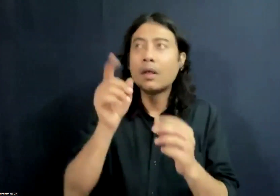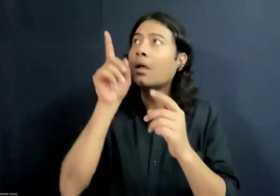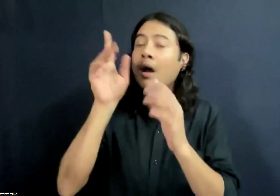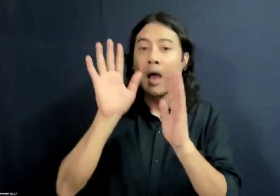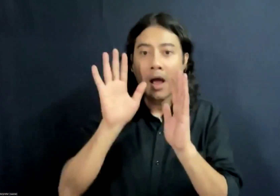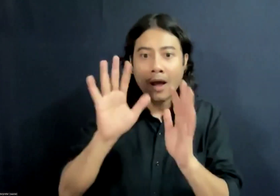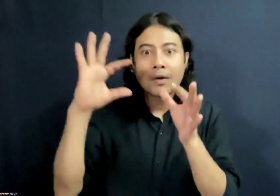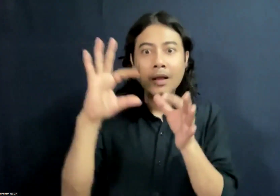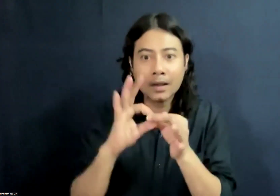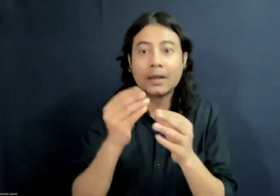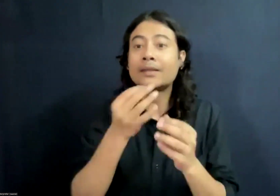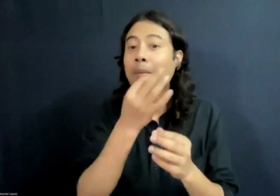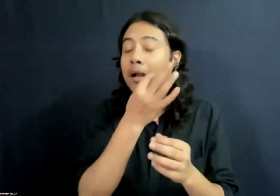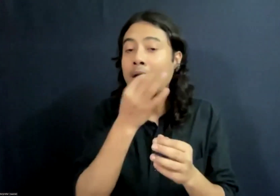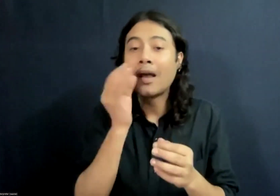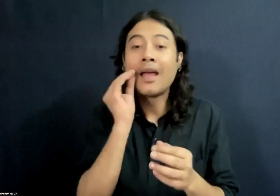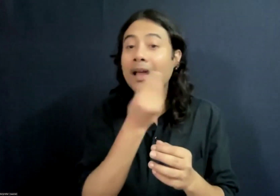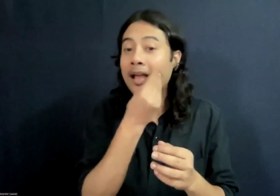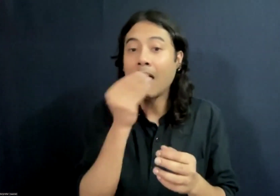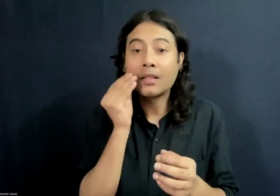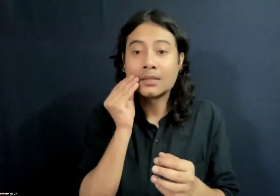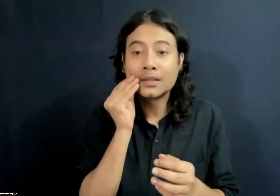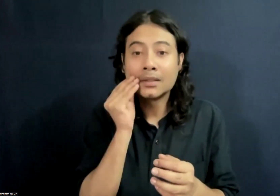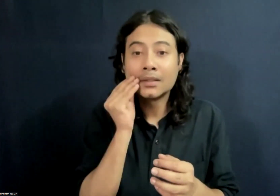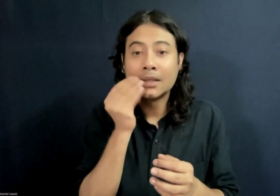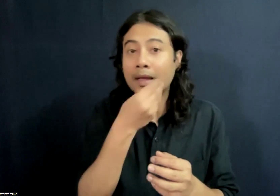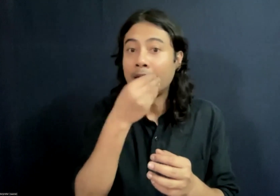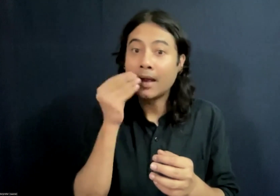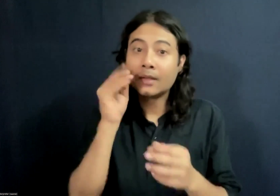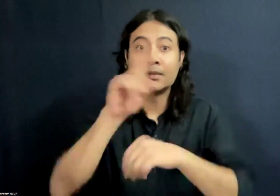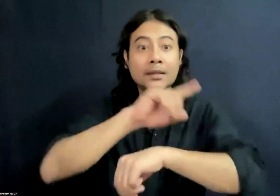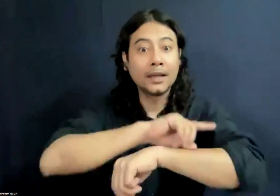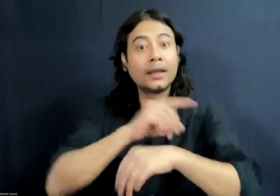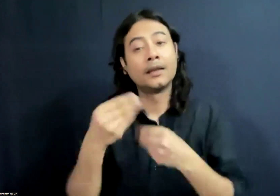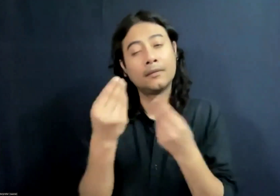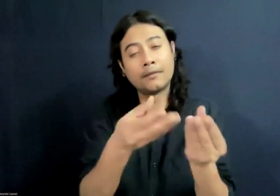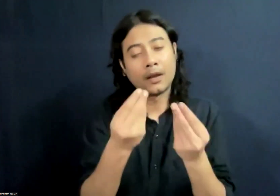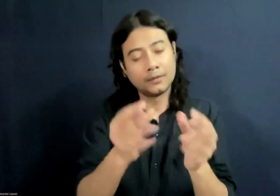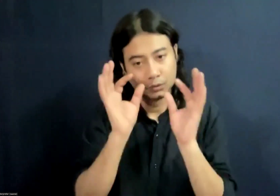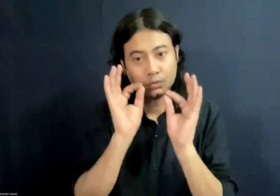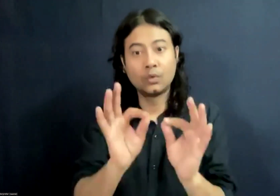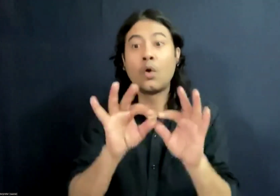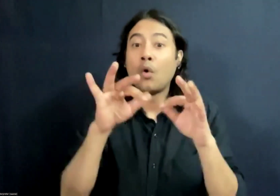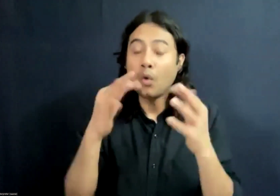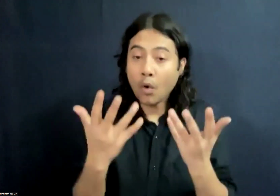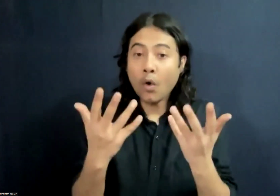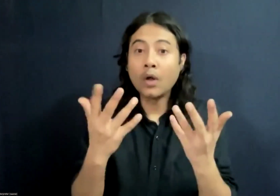time, when there is a sun eclipse or moon eclipse, that time we can give